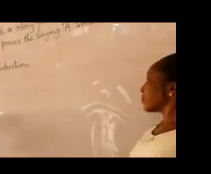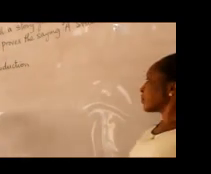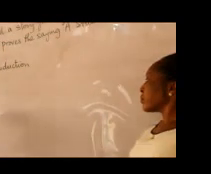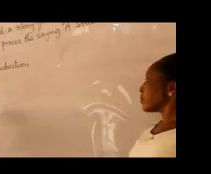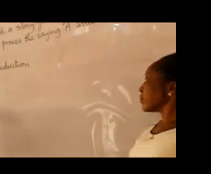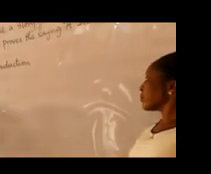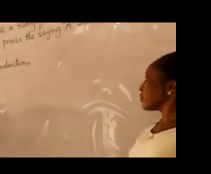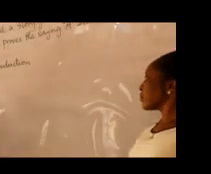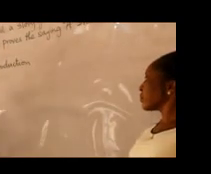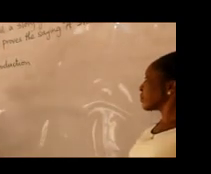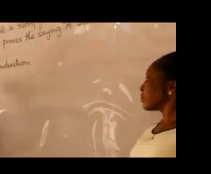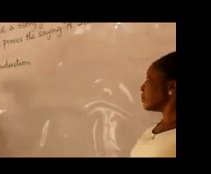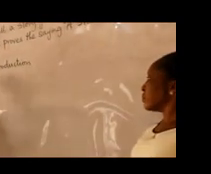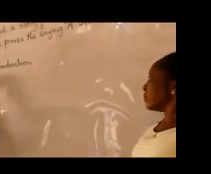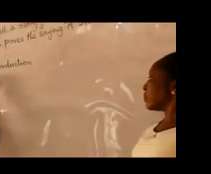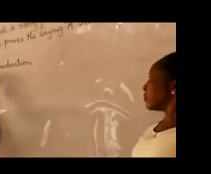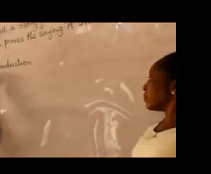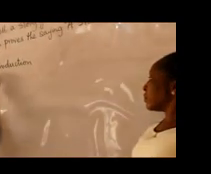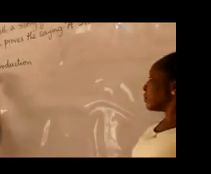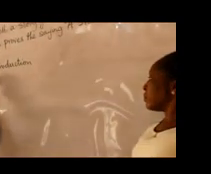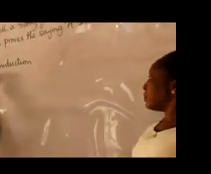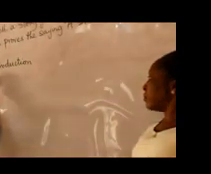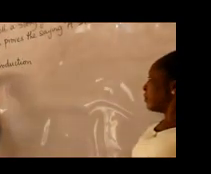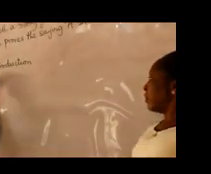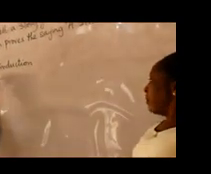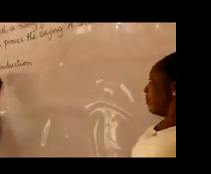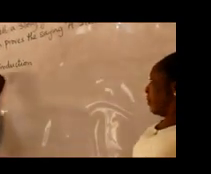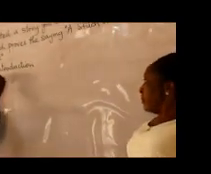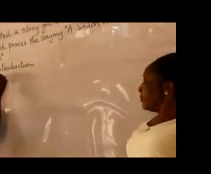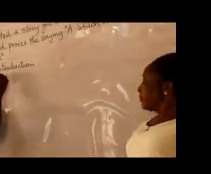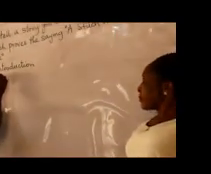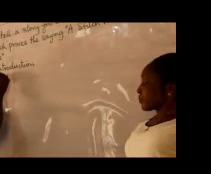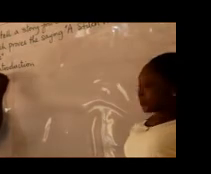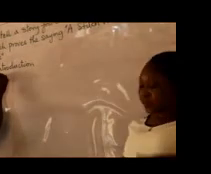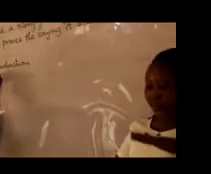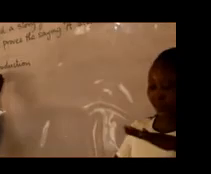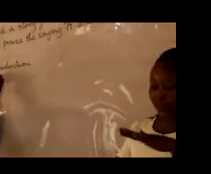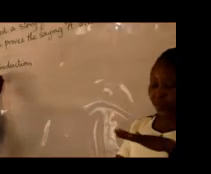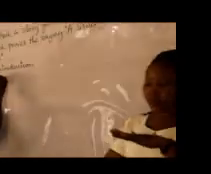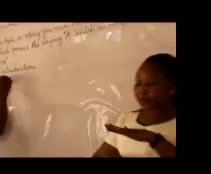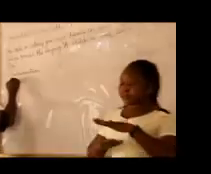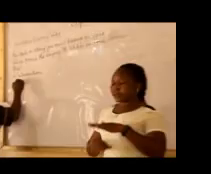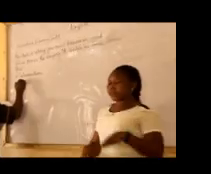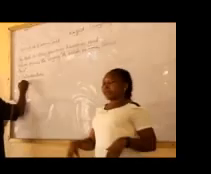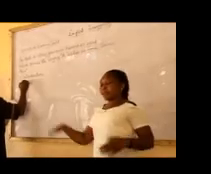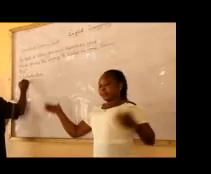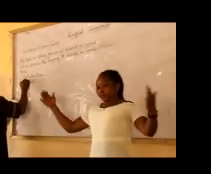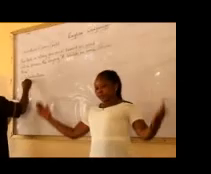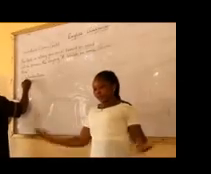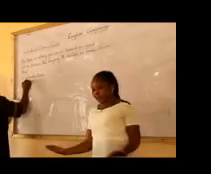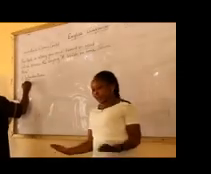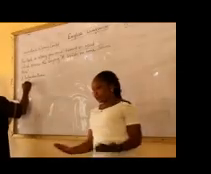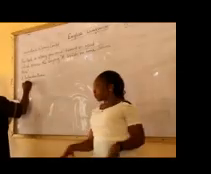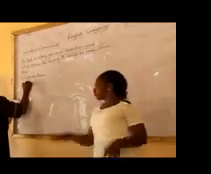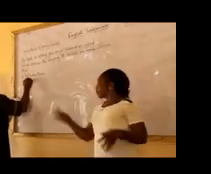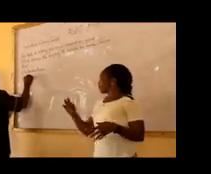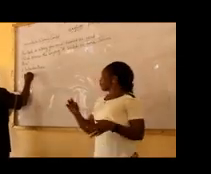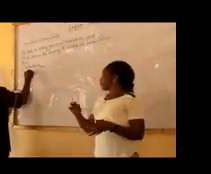and in the introduction, A, that is a